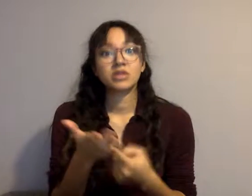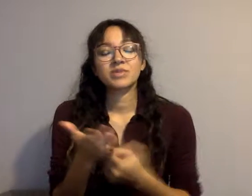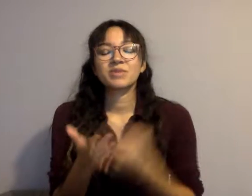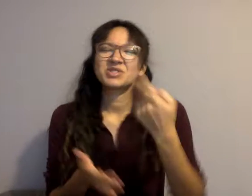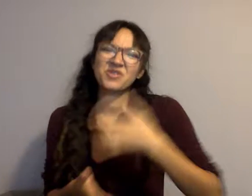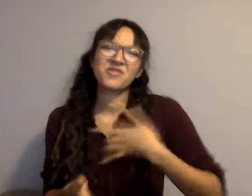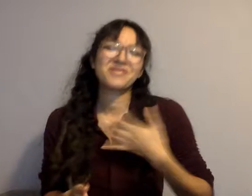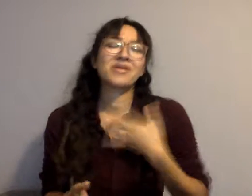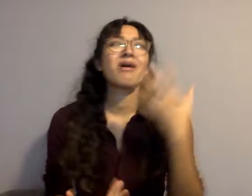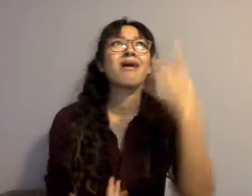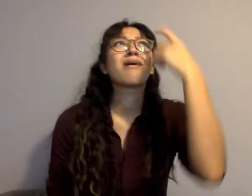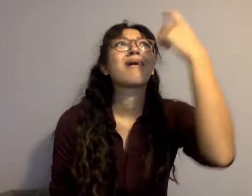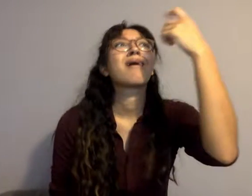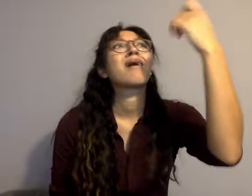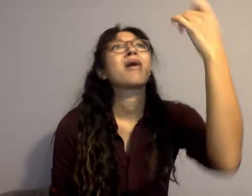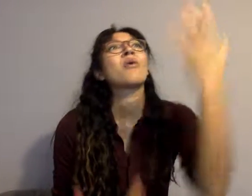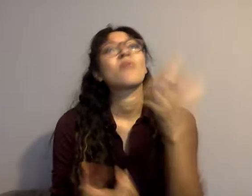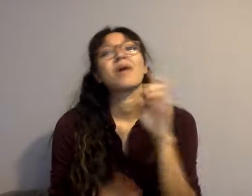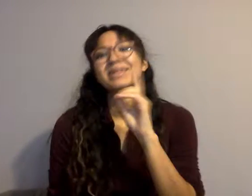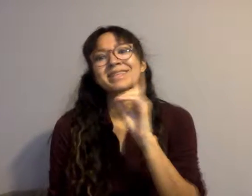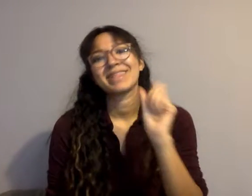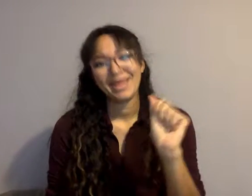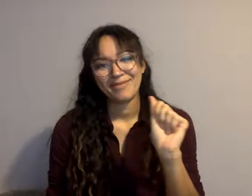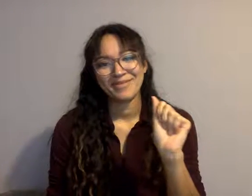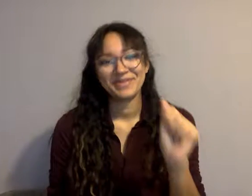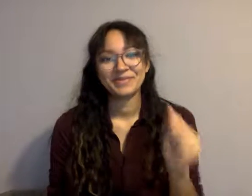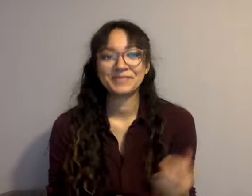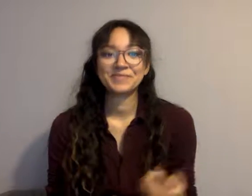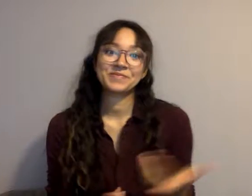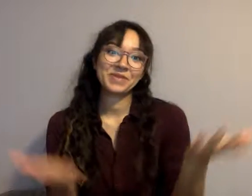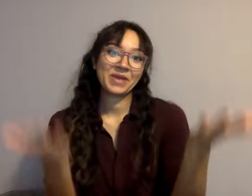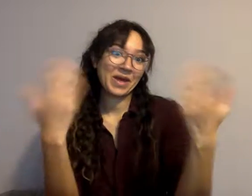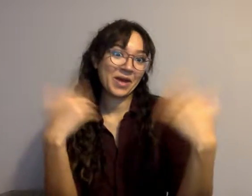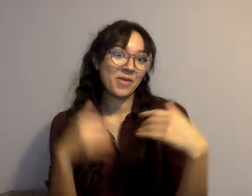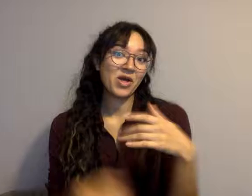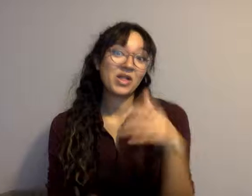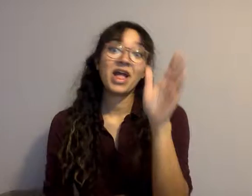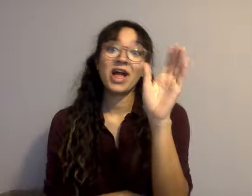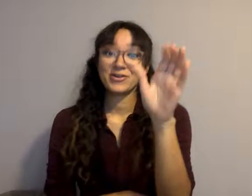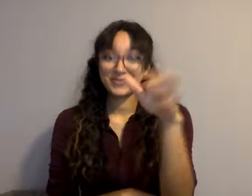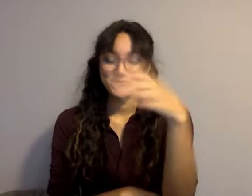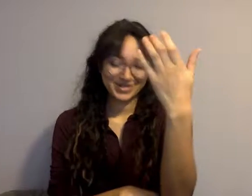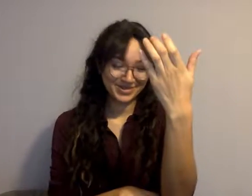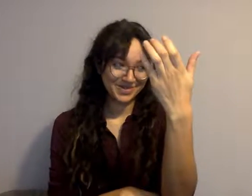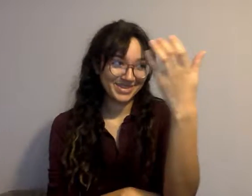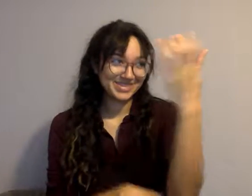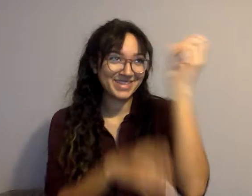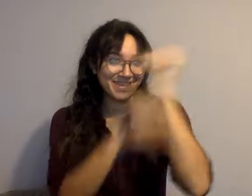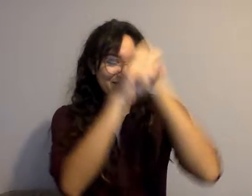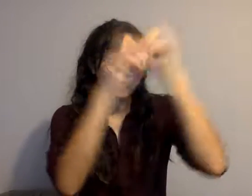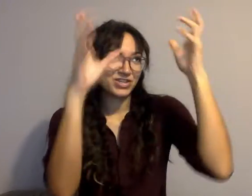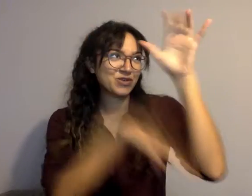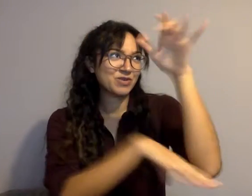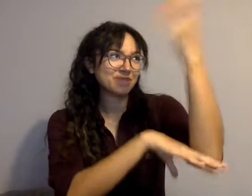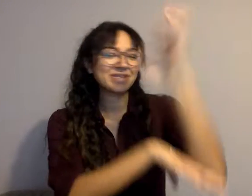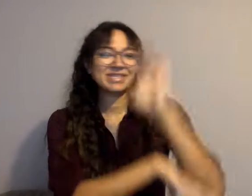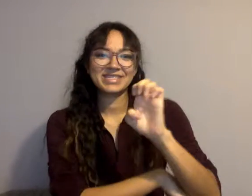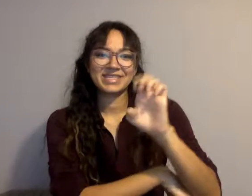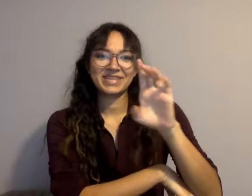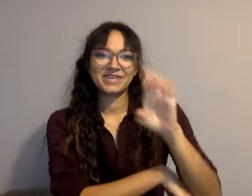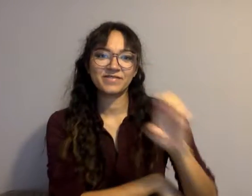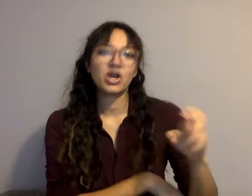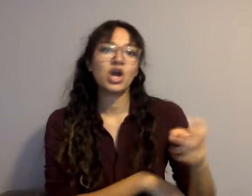disabled. Come on a journey with me. It's Christmas Eve. You're at the mall. You're driving around